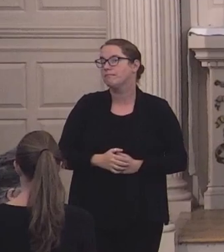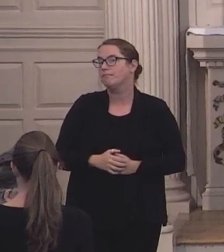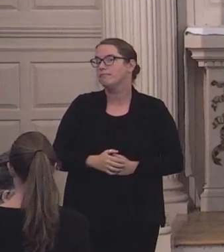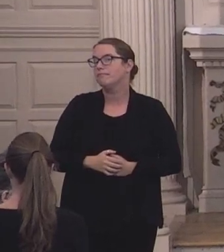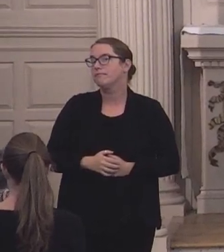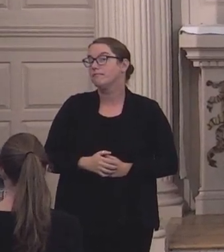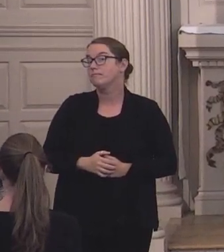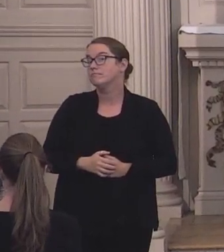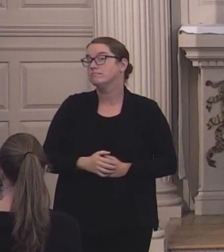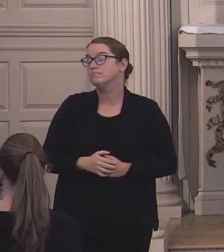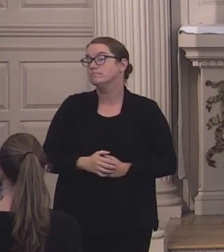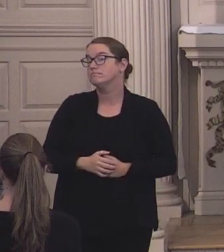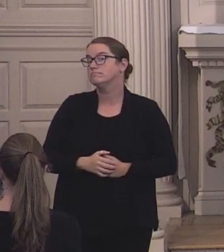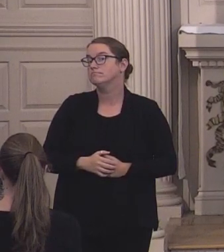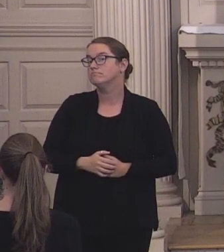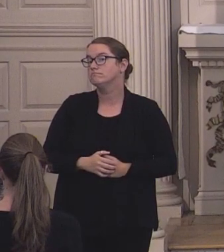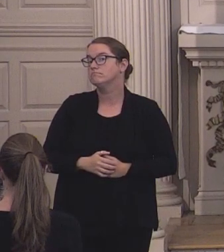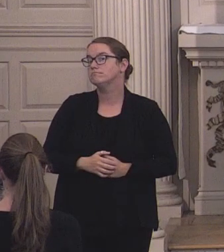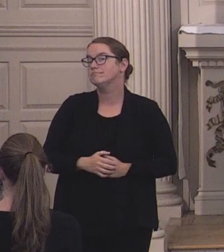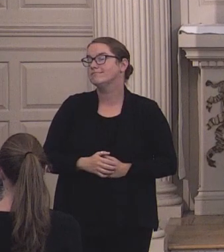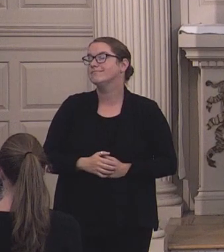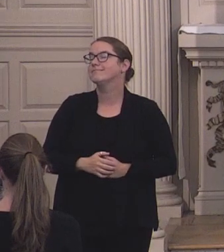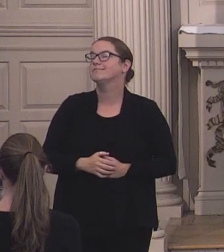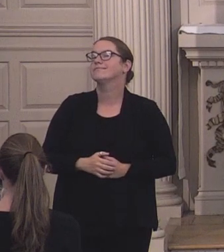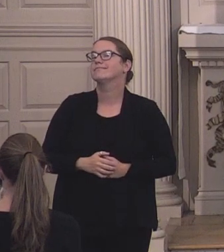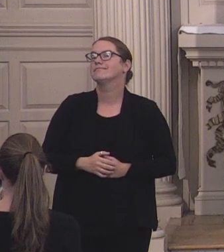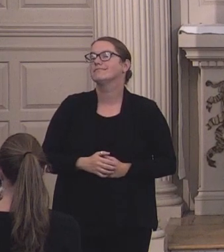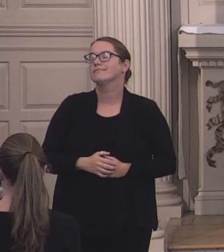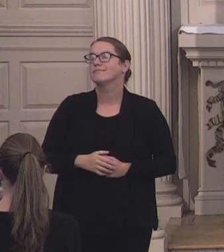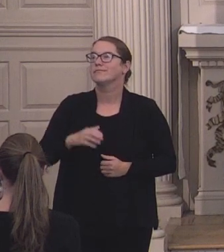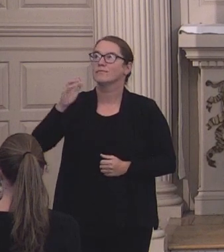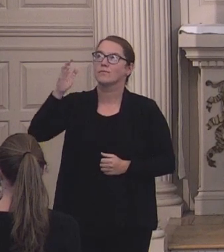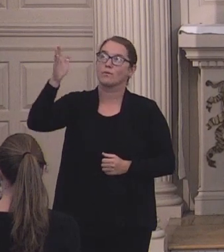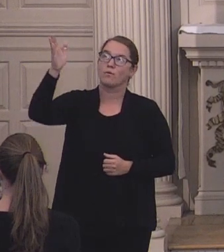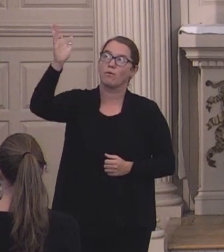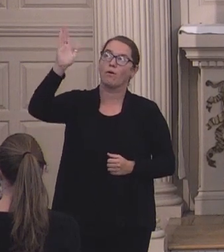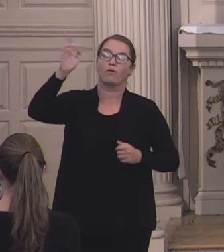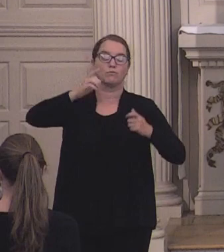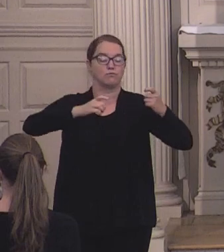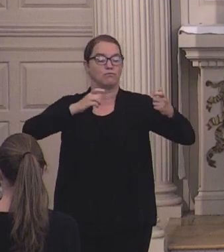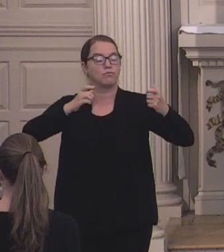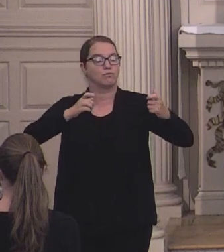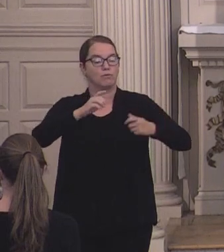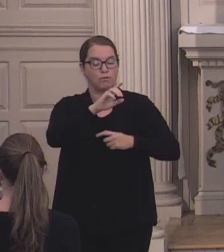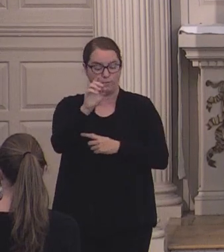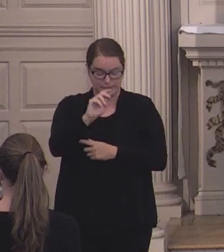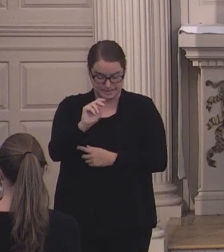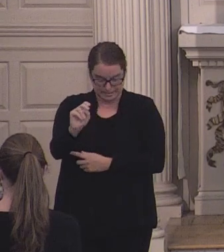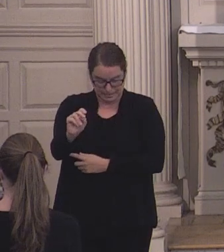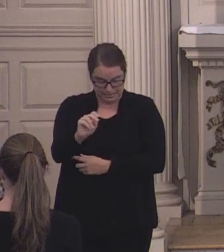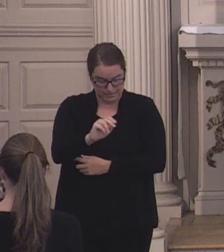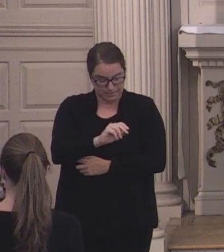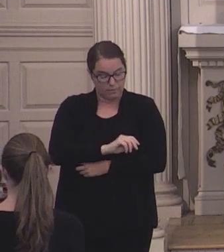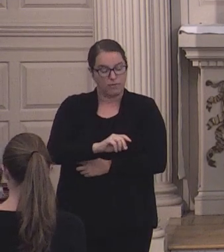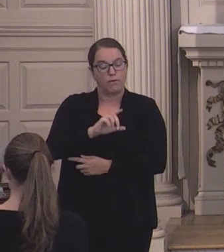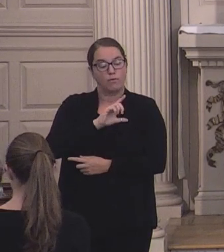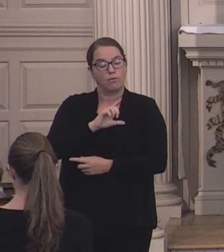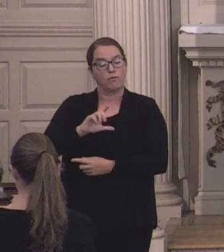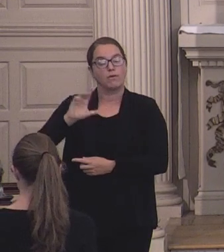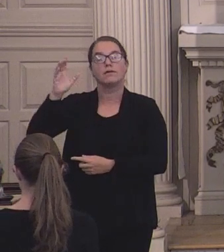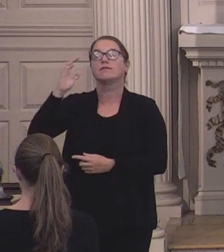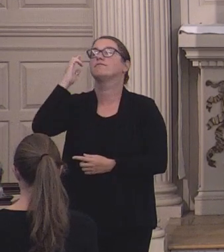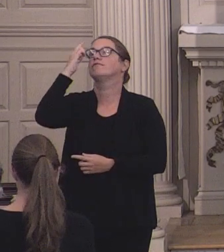of God, the God of Sinai, at the face of God, the God